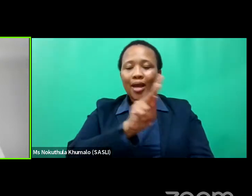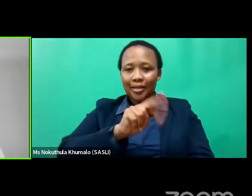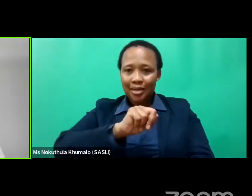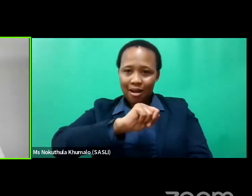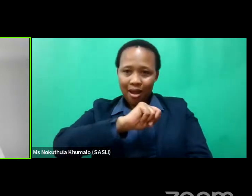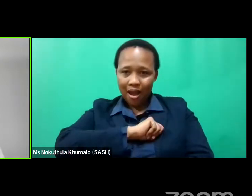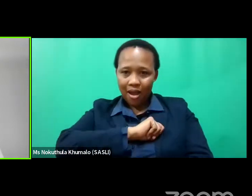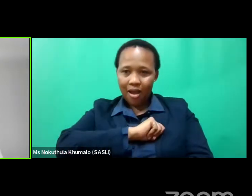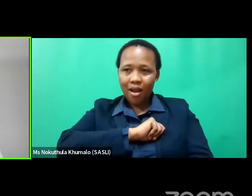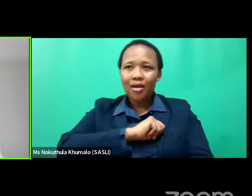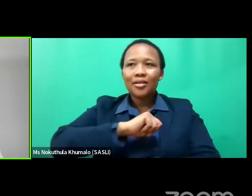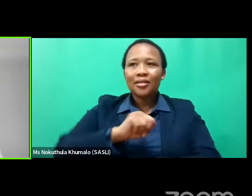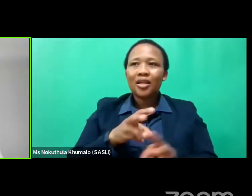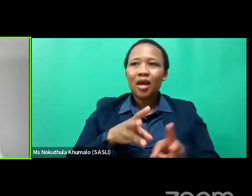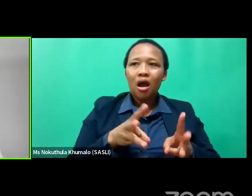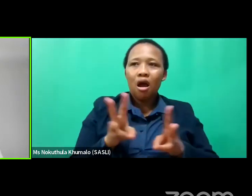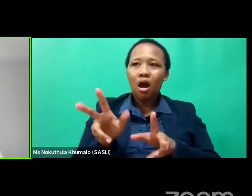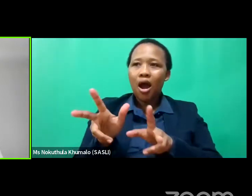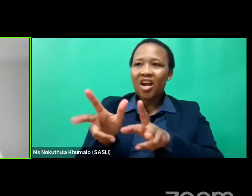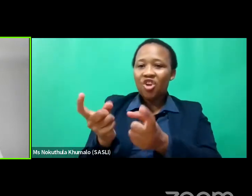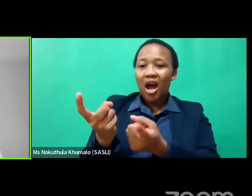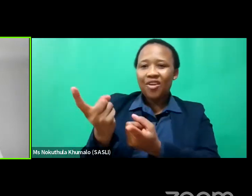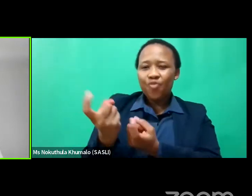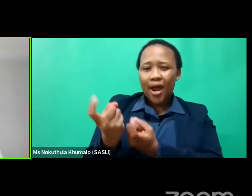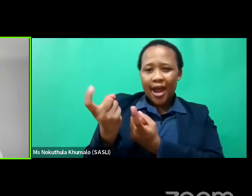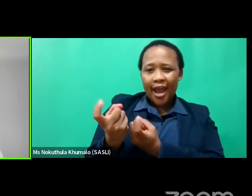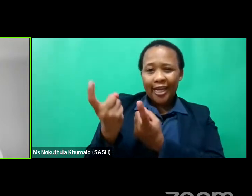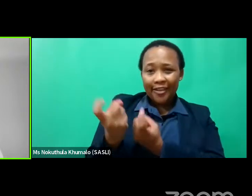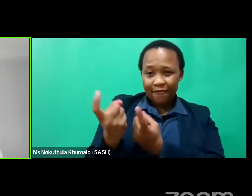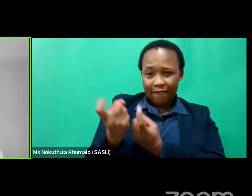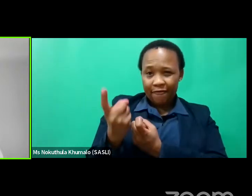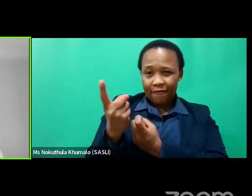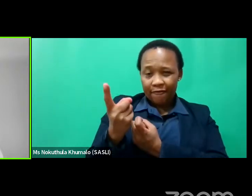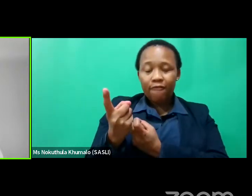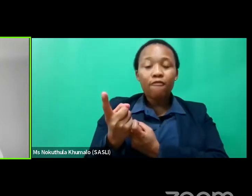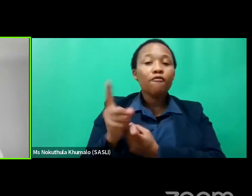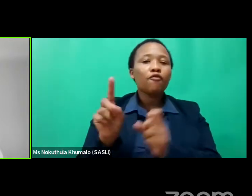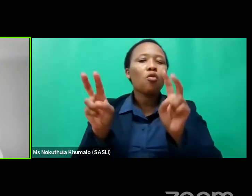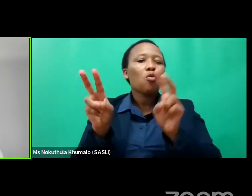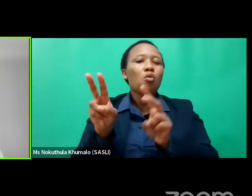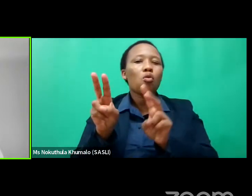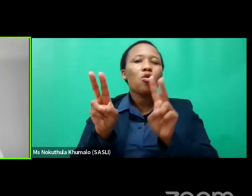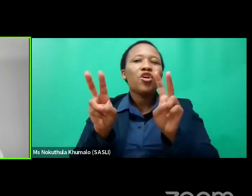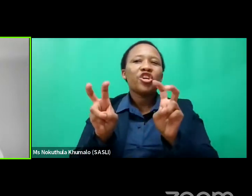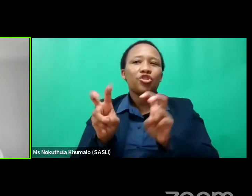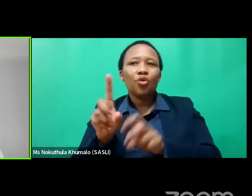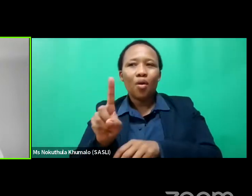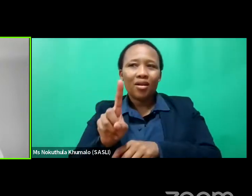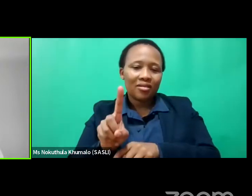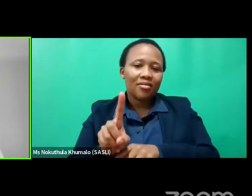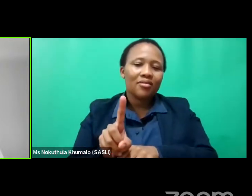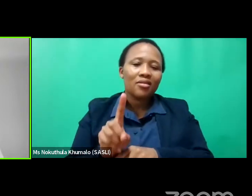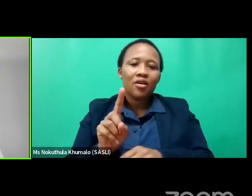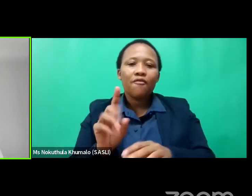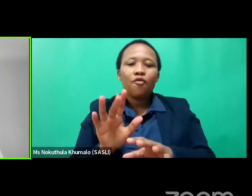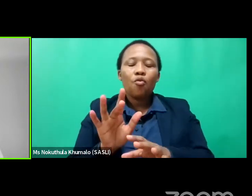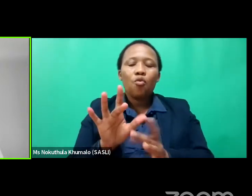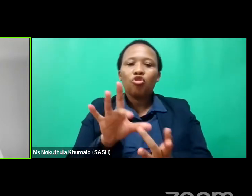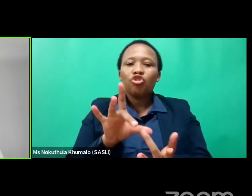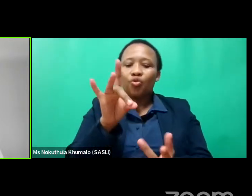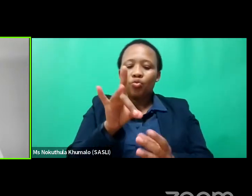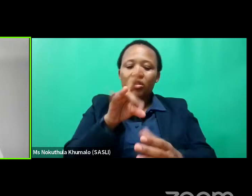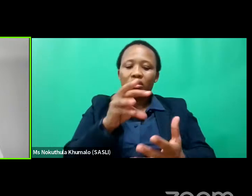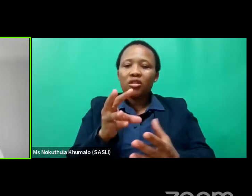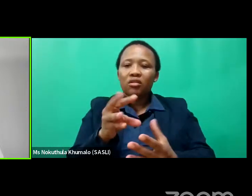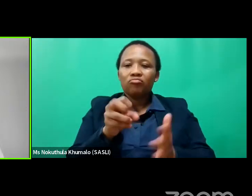and the university of choice when it comes to students with disability across the country.